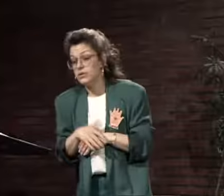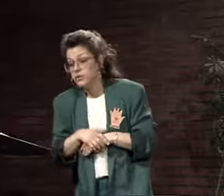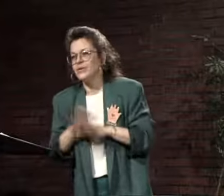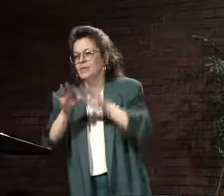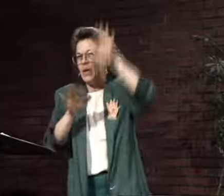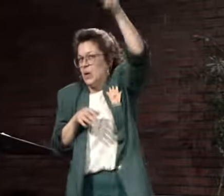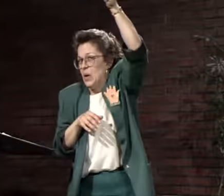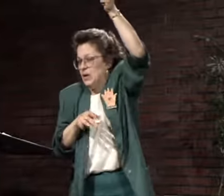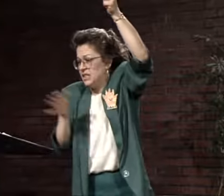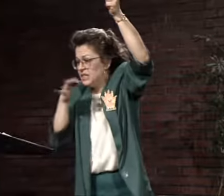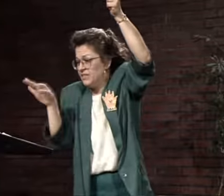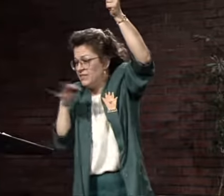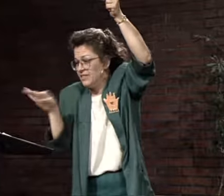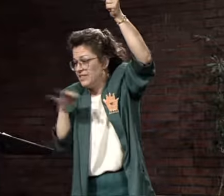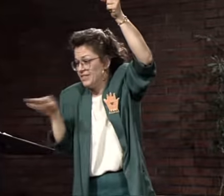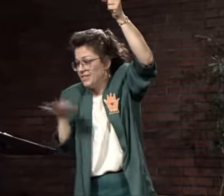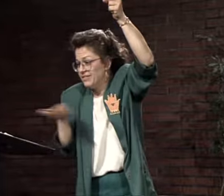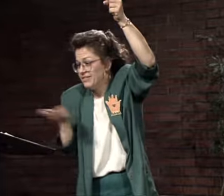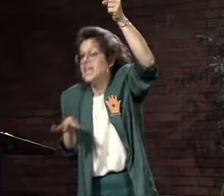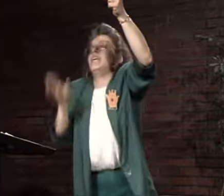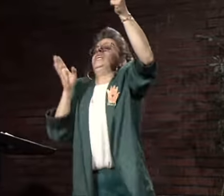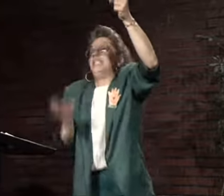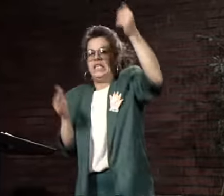so they can be able to sign.